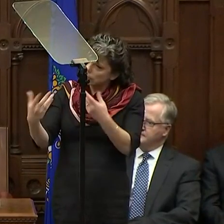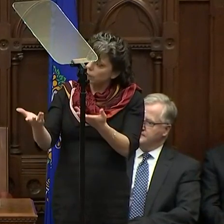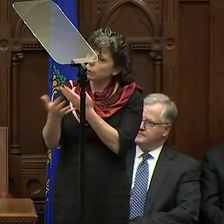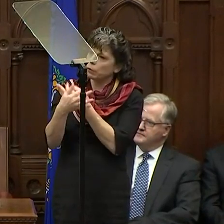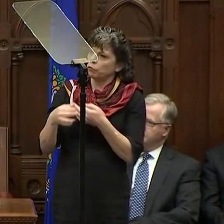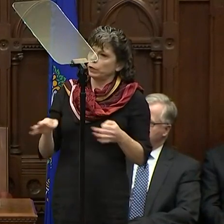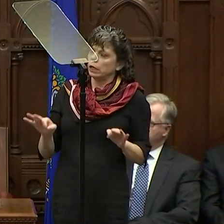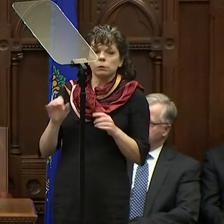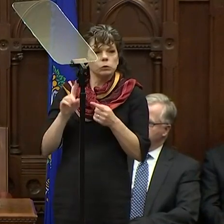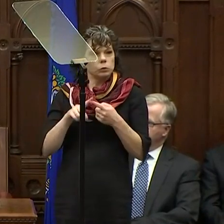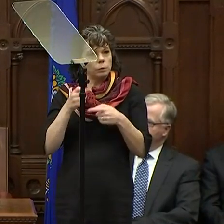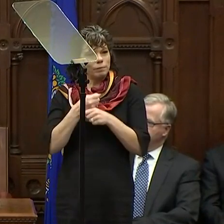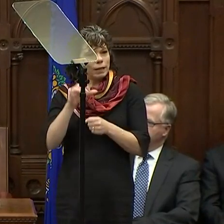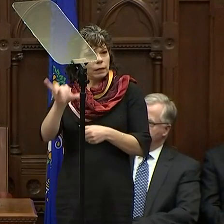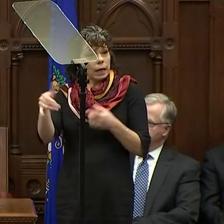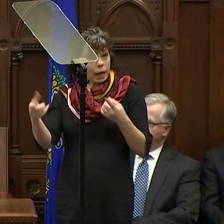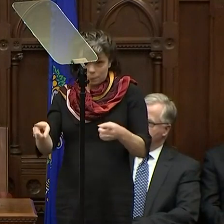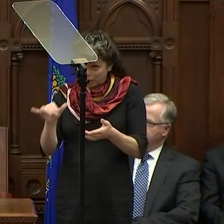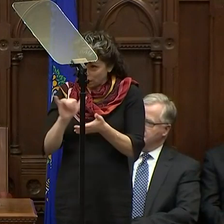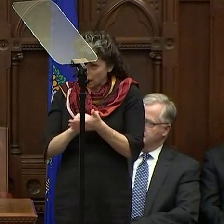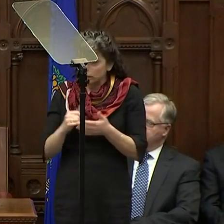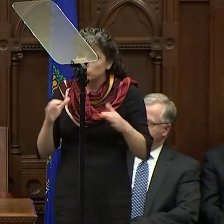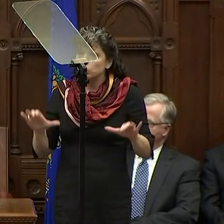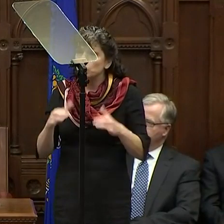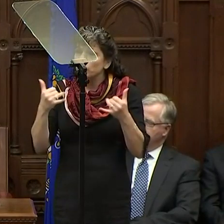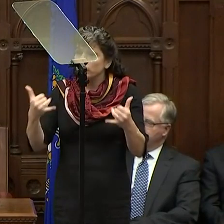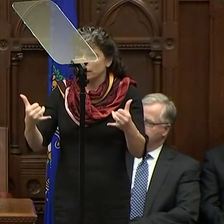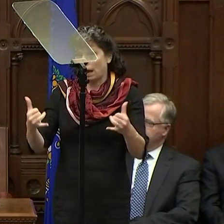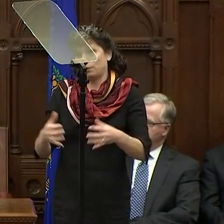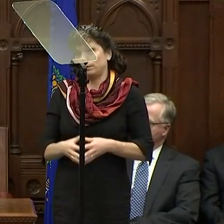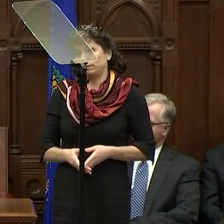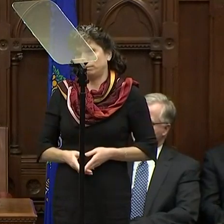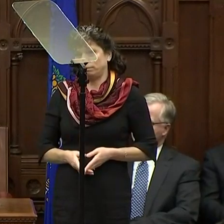freedom to make it happen, and that's what we're doing.